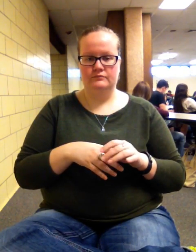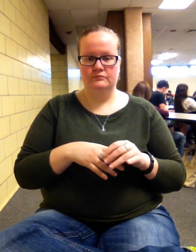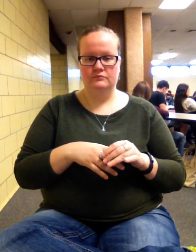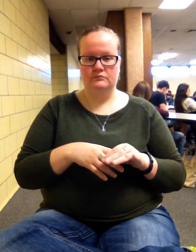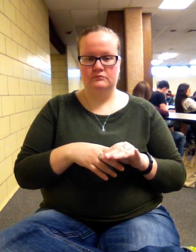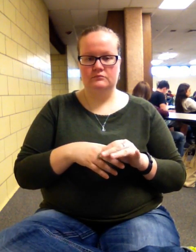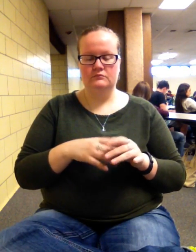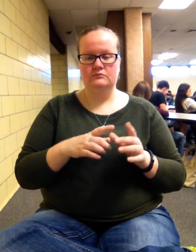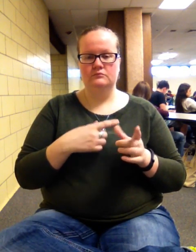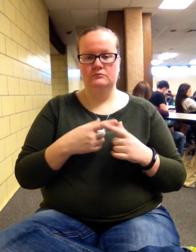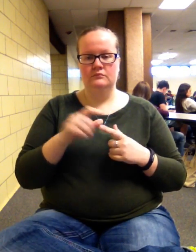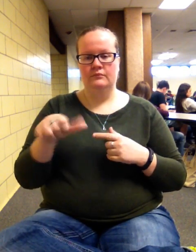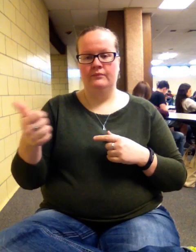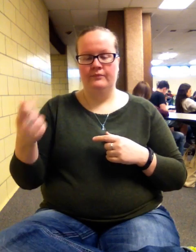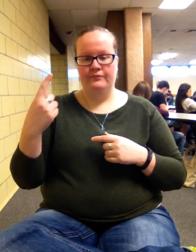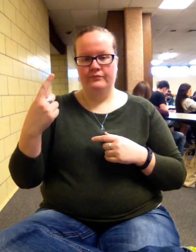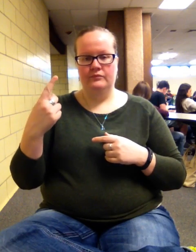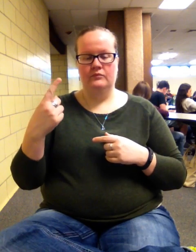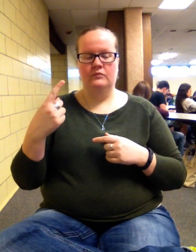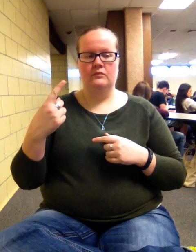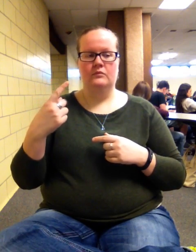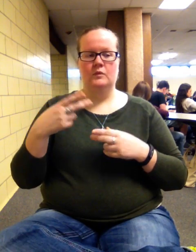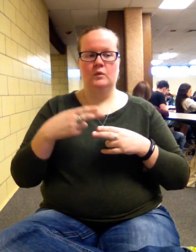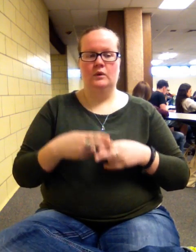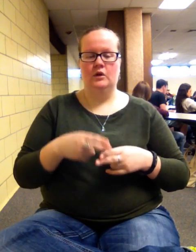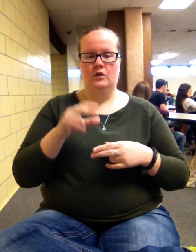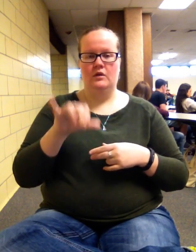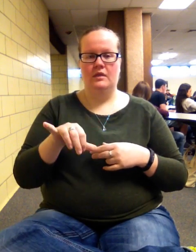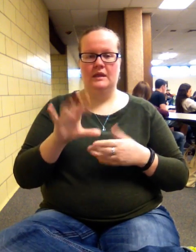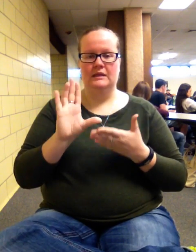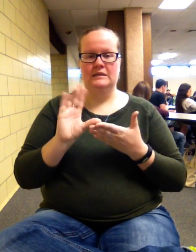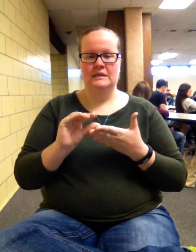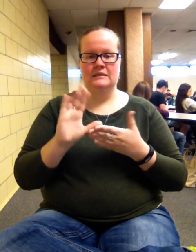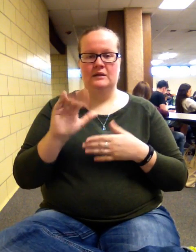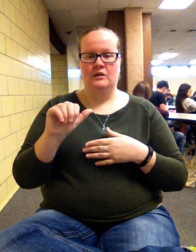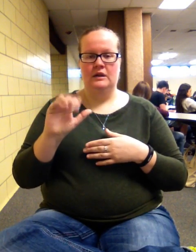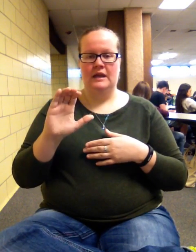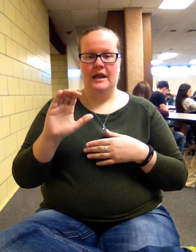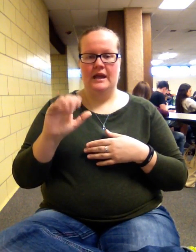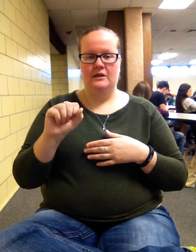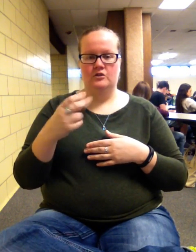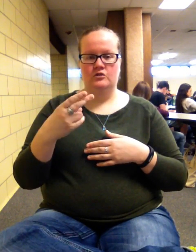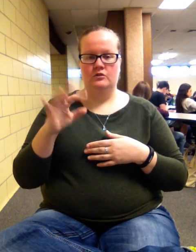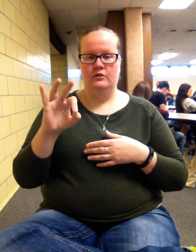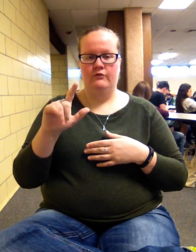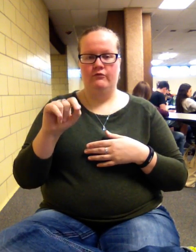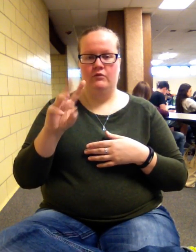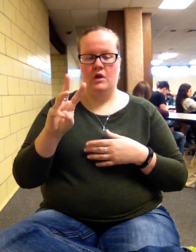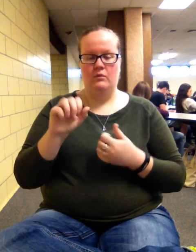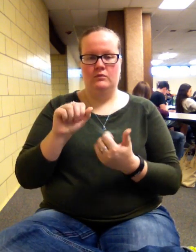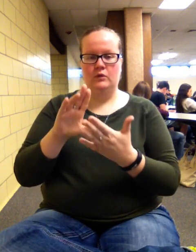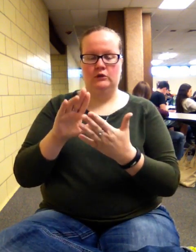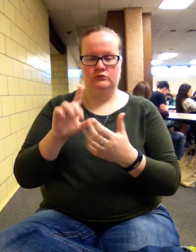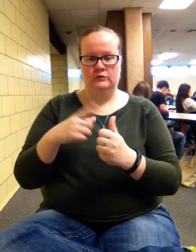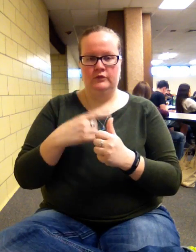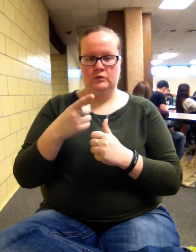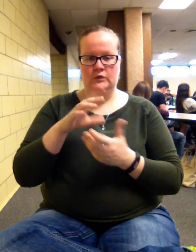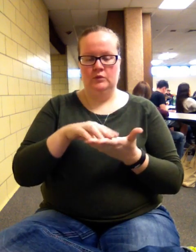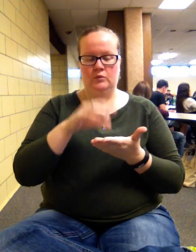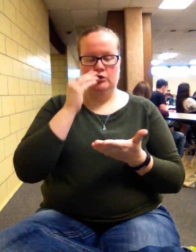And this other one, we call that the discounted cash flow approach. The first one that you learned based